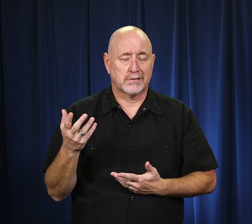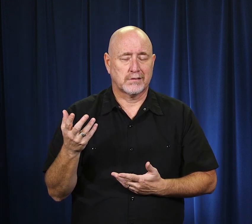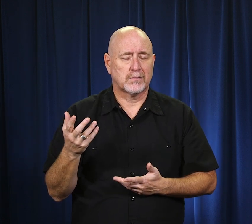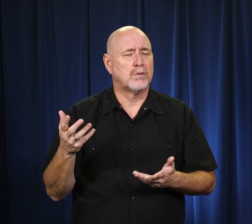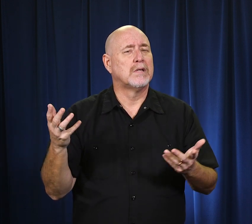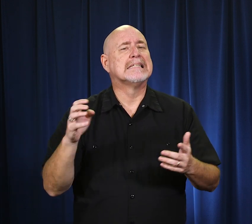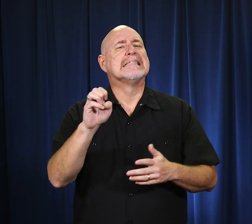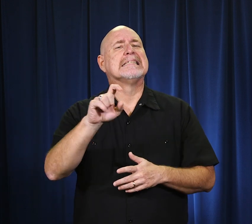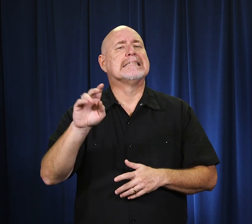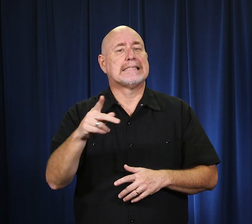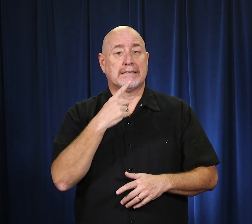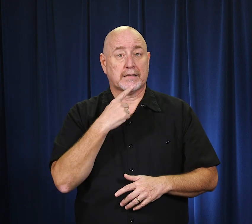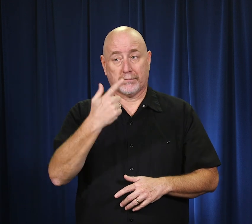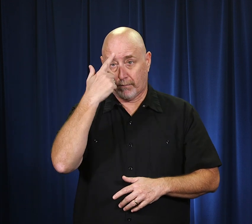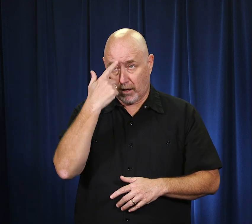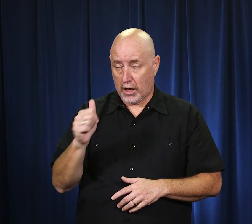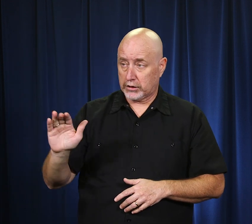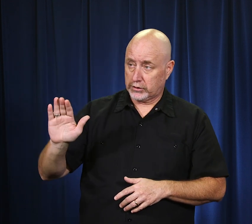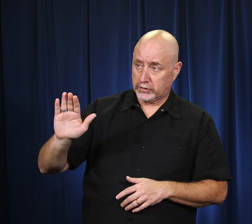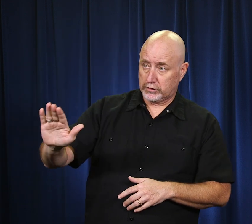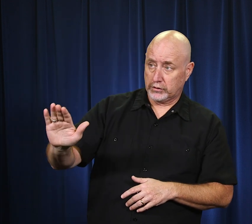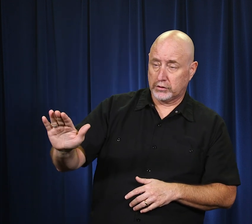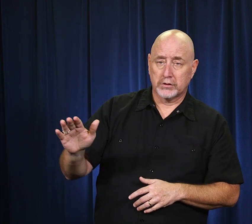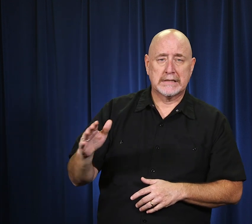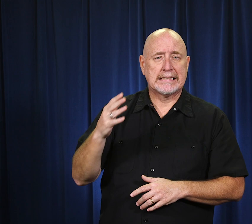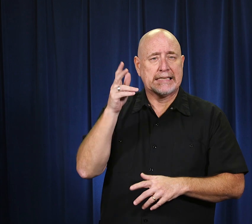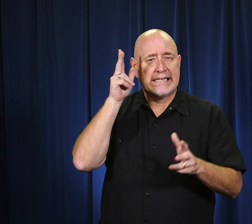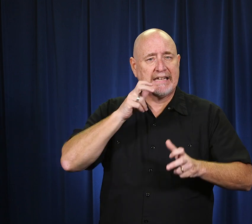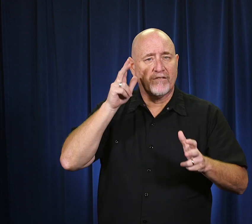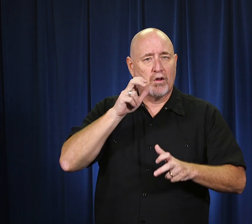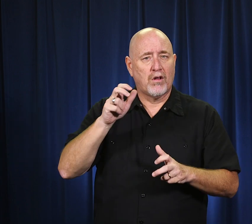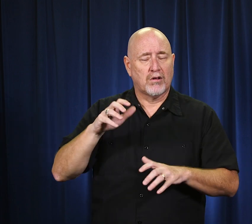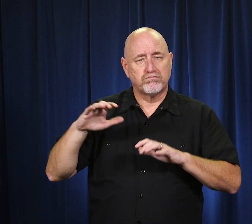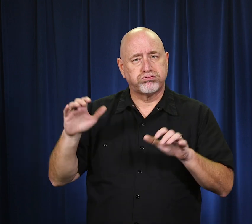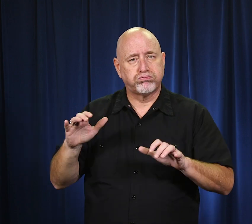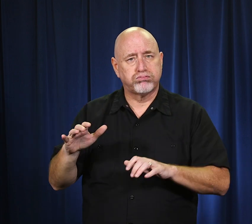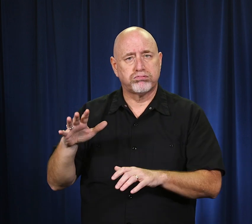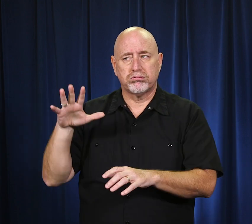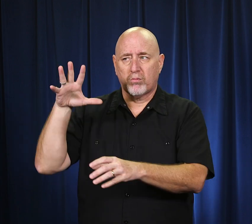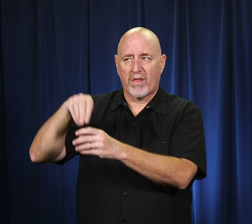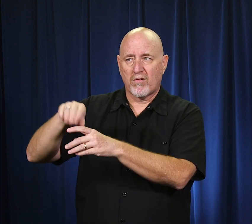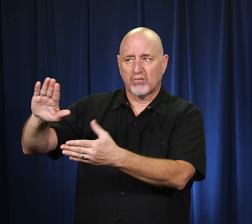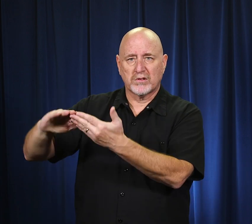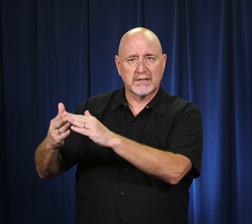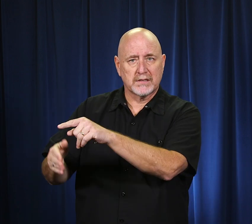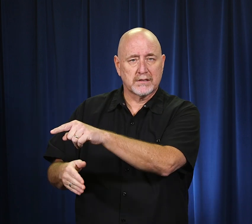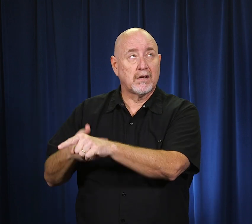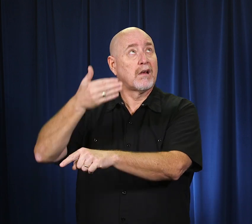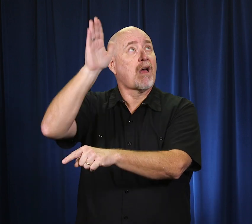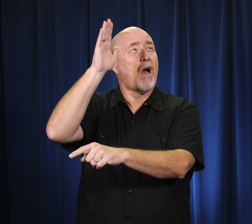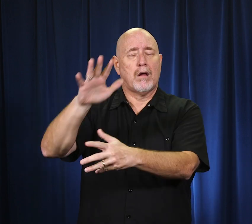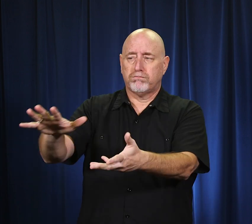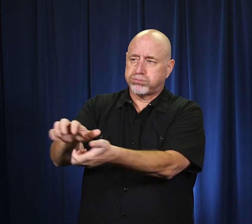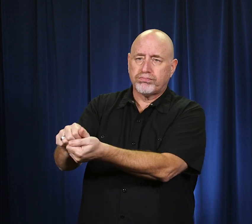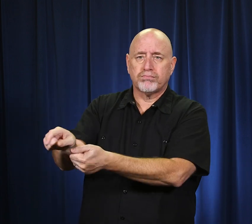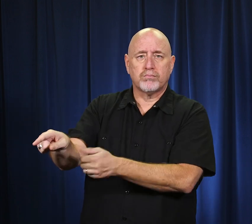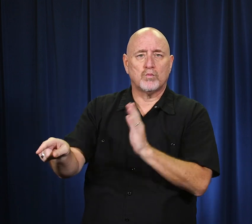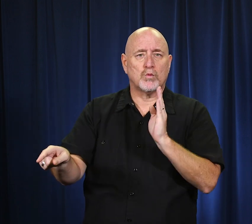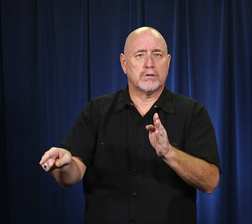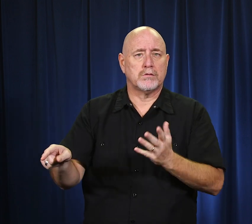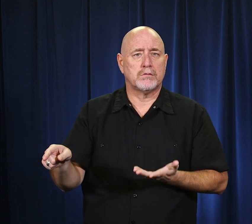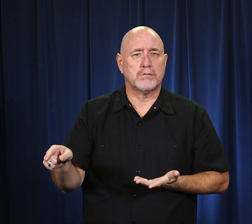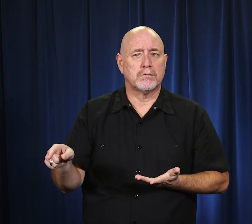through 18. So Ezekiel says, because of the evil and wickedness that is within your walls, God is going